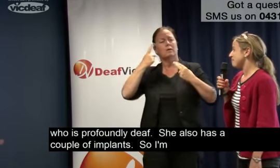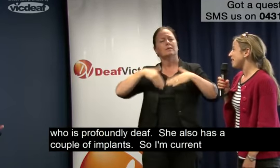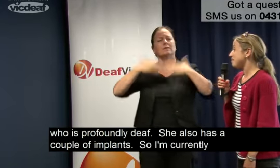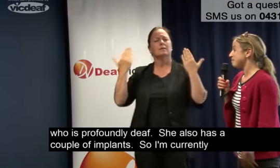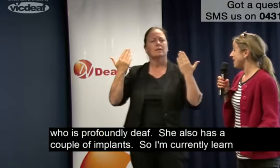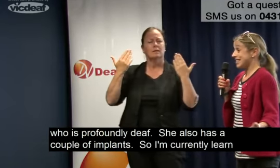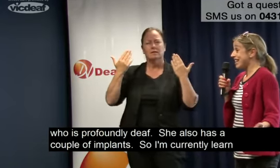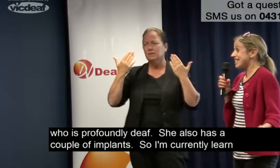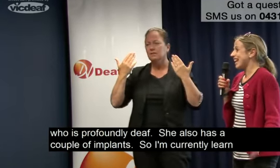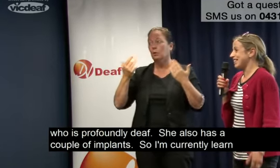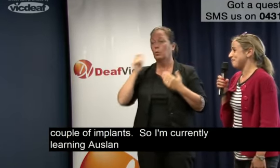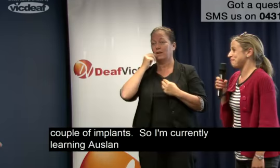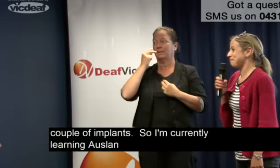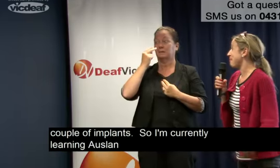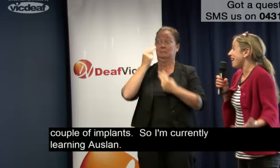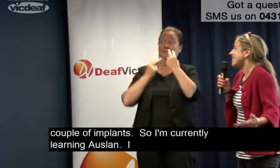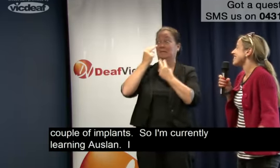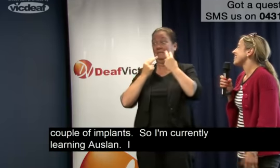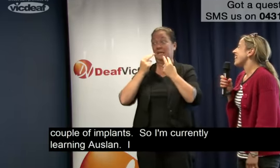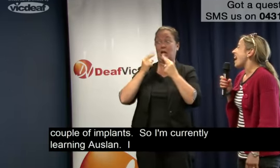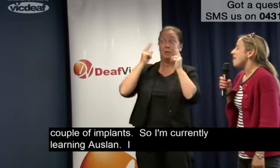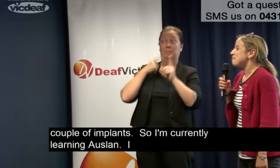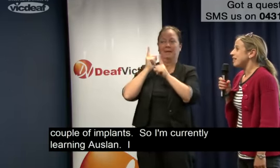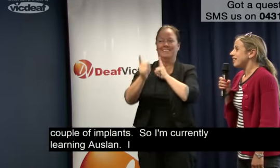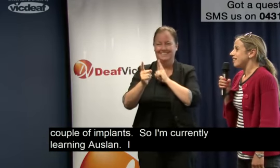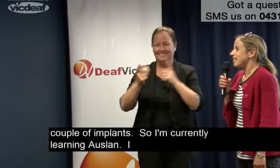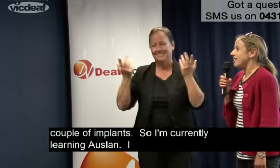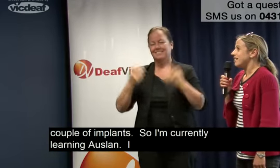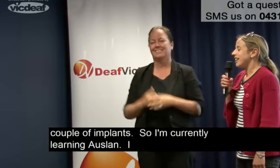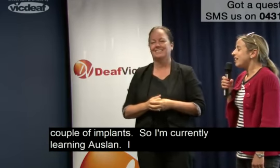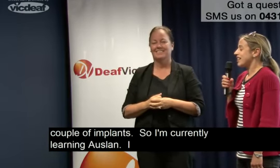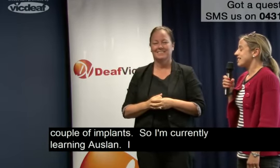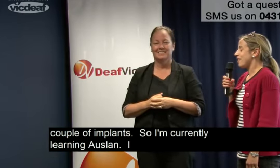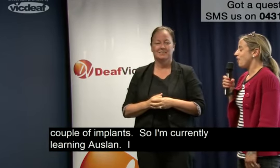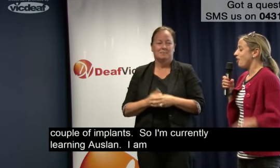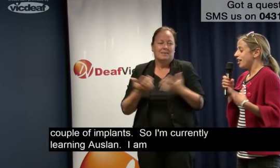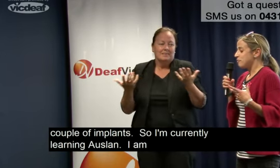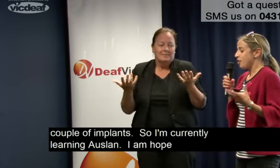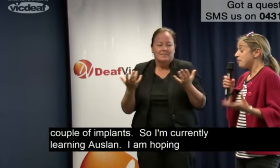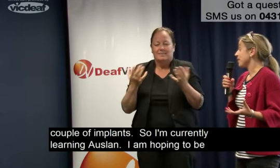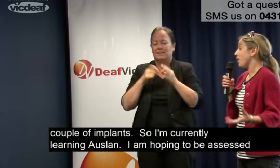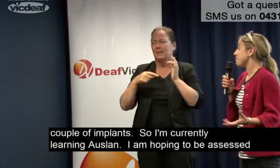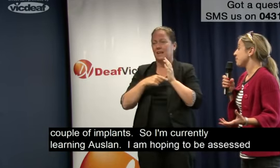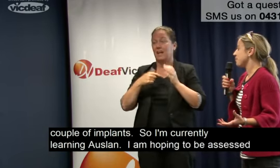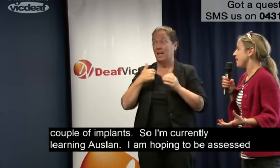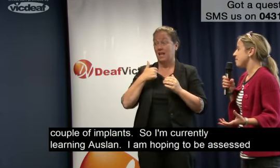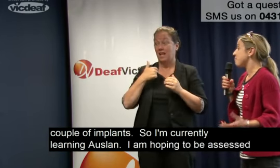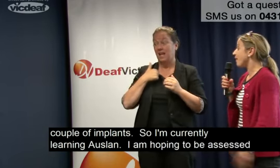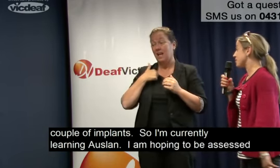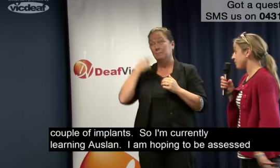assessed and pass. But yeah, I guess I'm really hopeful that my daughter will